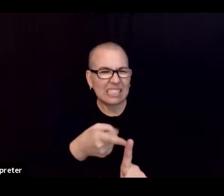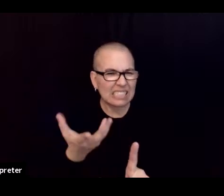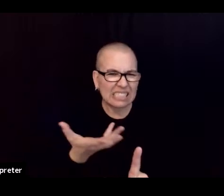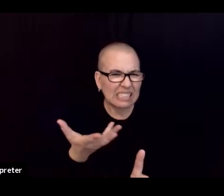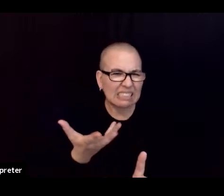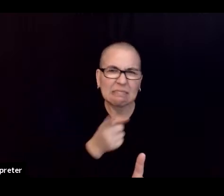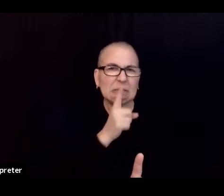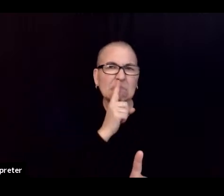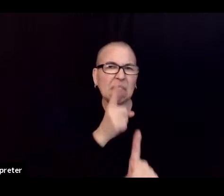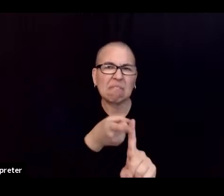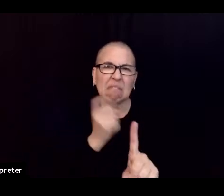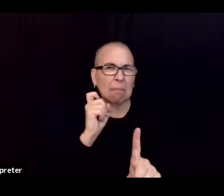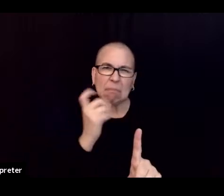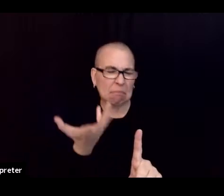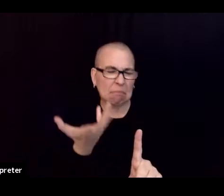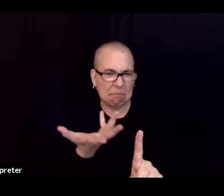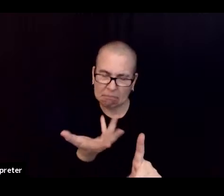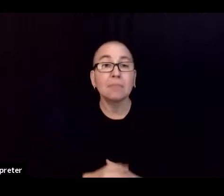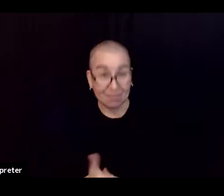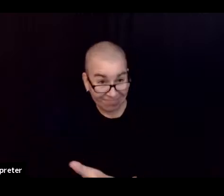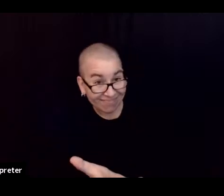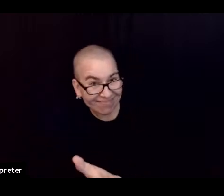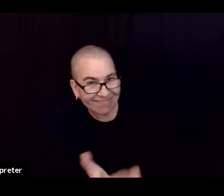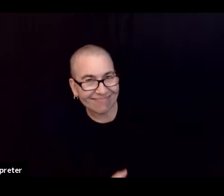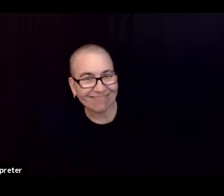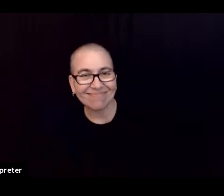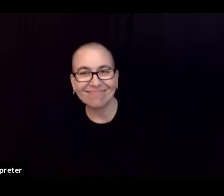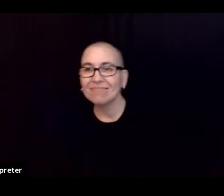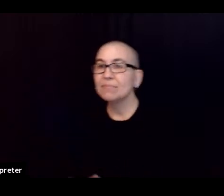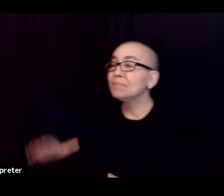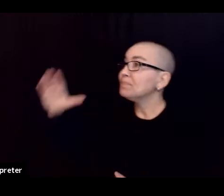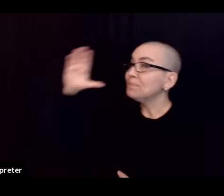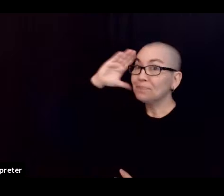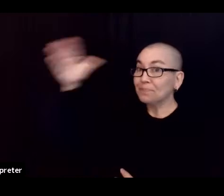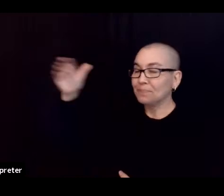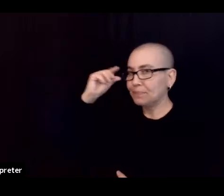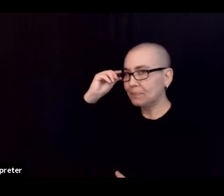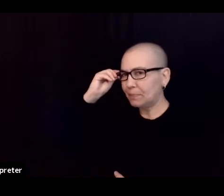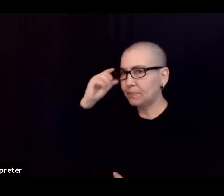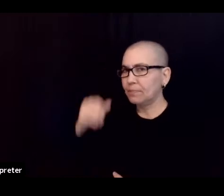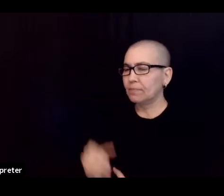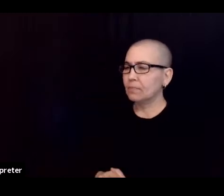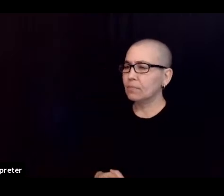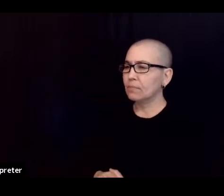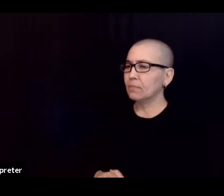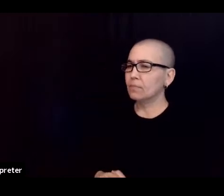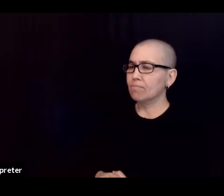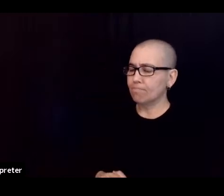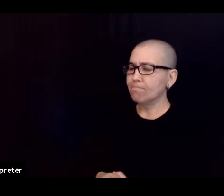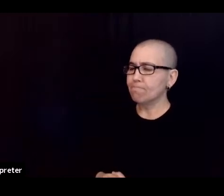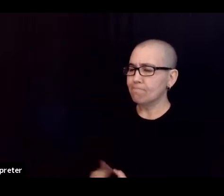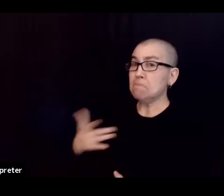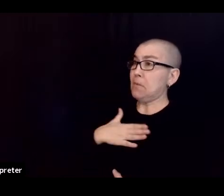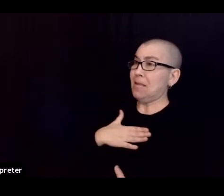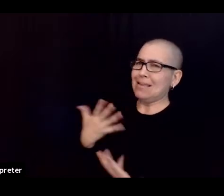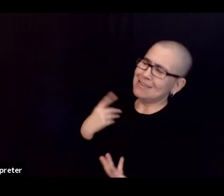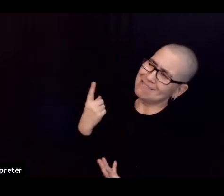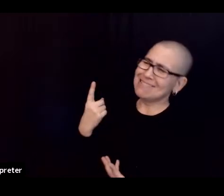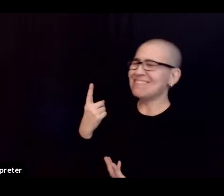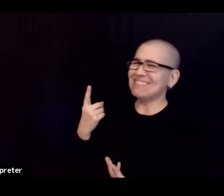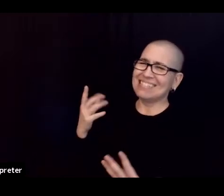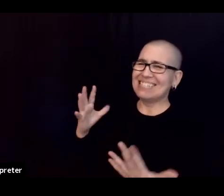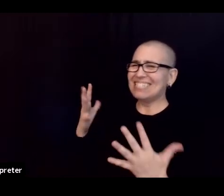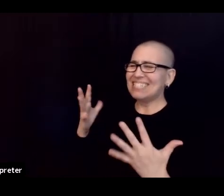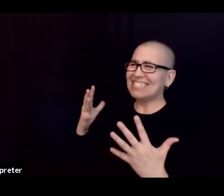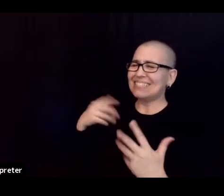Hi, thank you. This is a question about something I've been hearing some confusion about from some people,